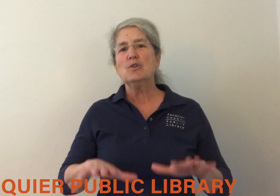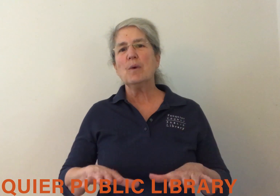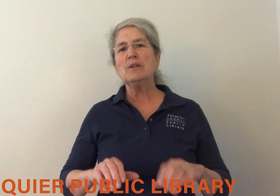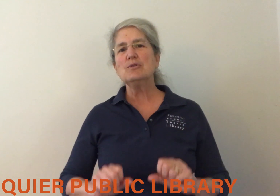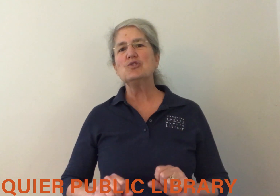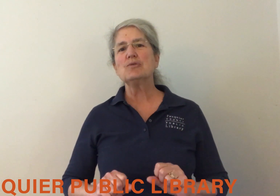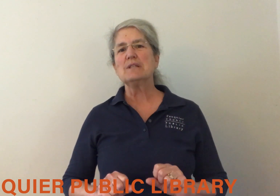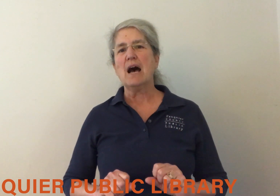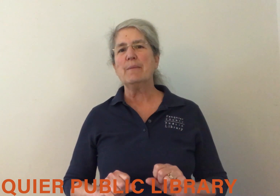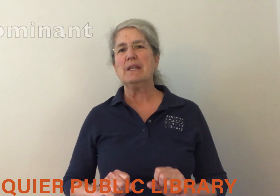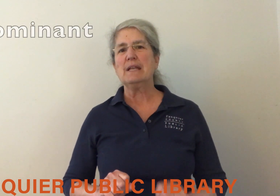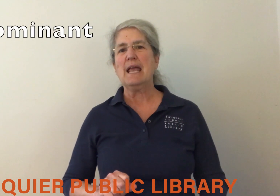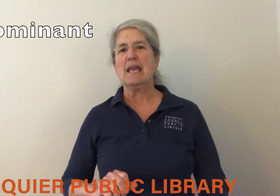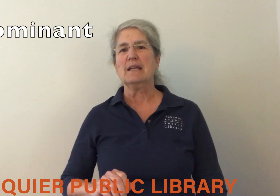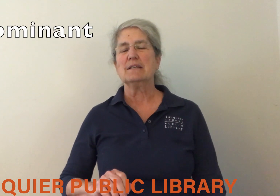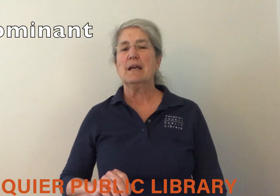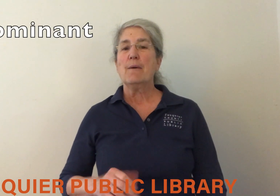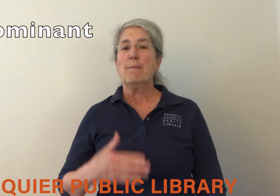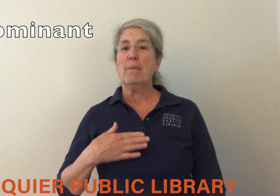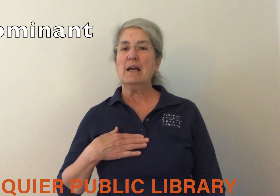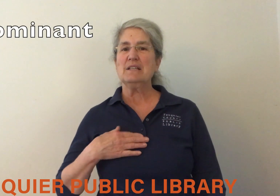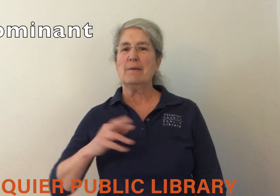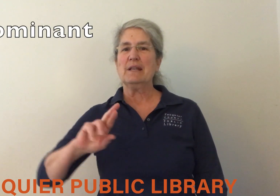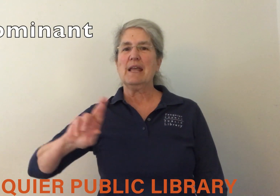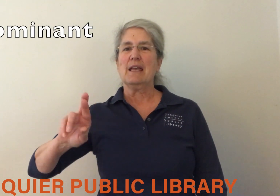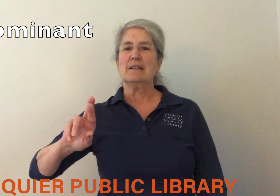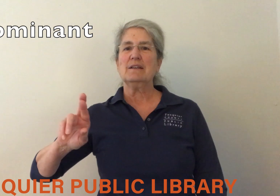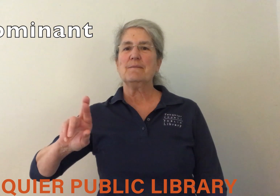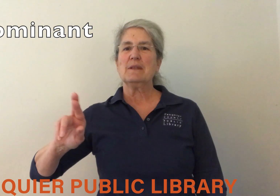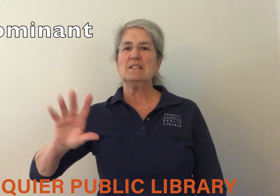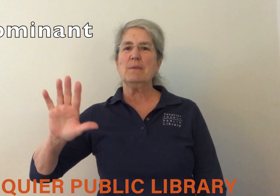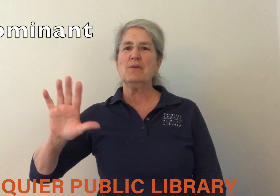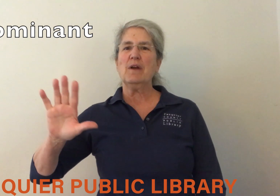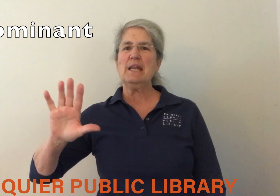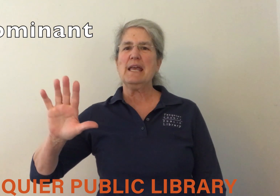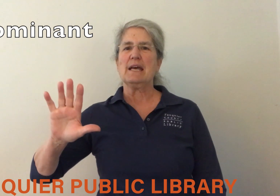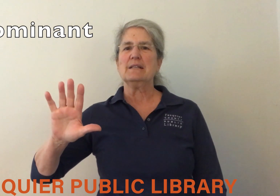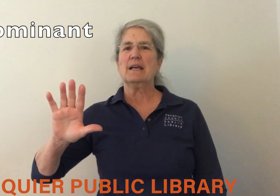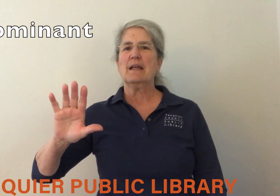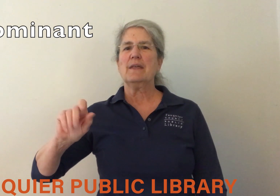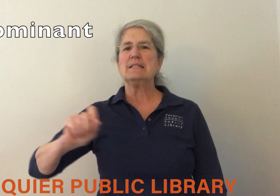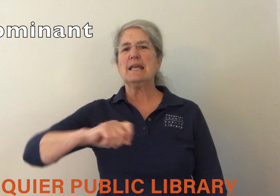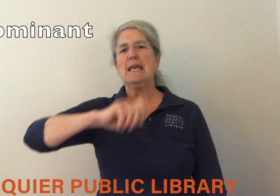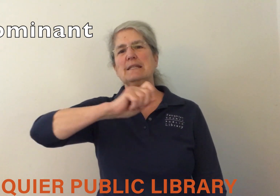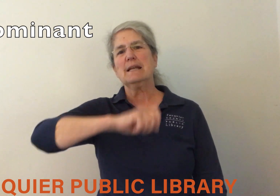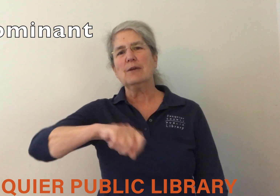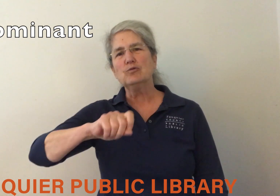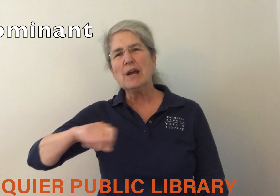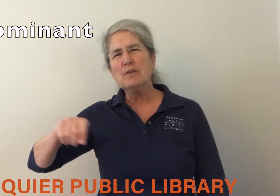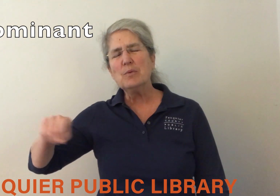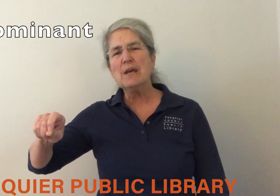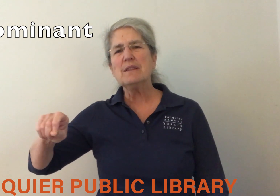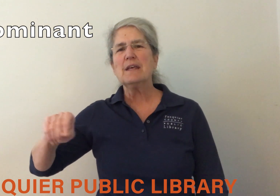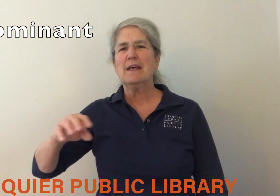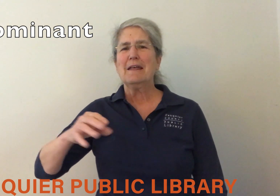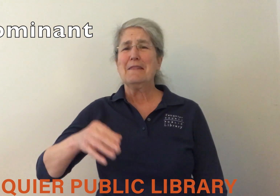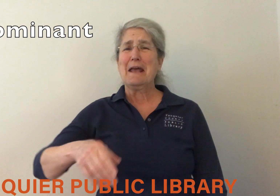want to use your dominant hand. My dominant hand is my right hand. That's the hand that I write with, that